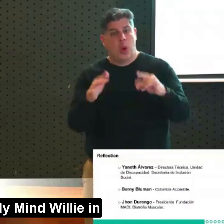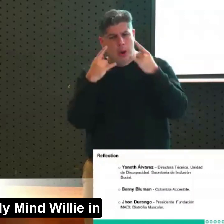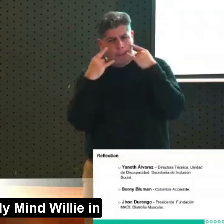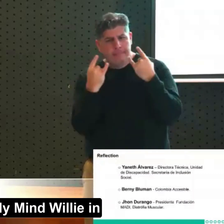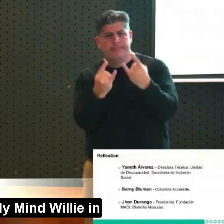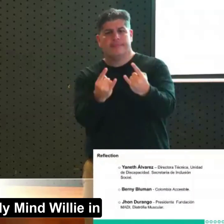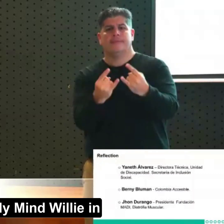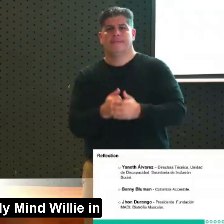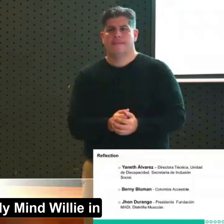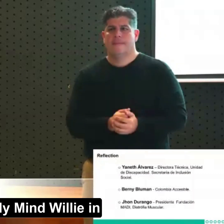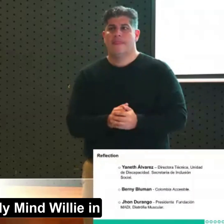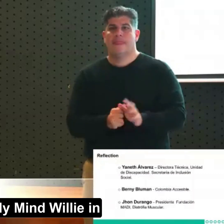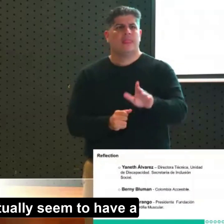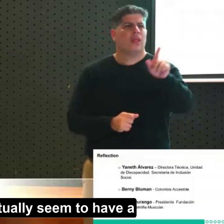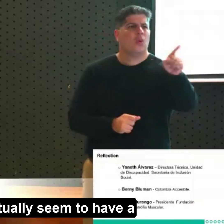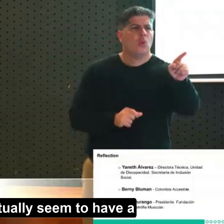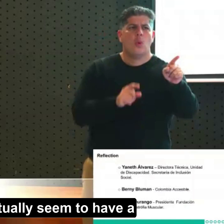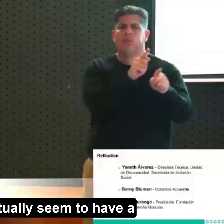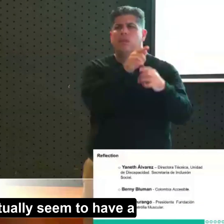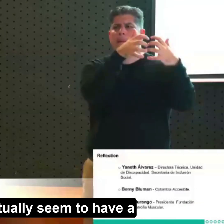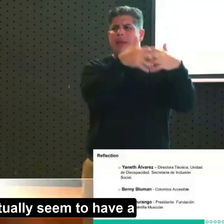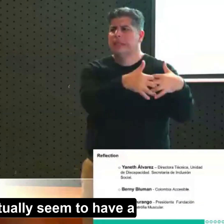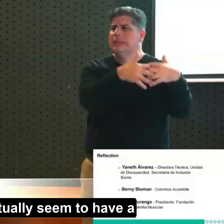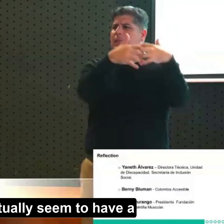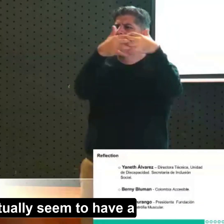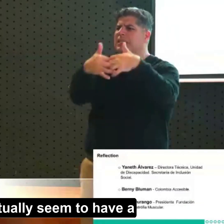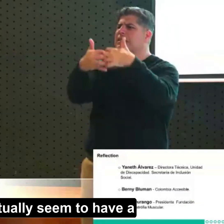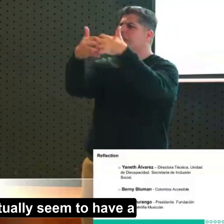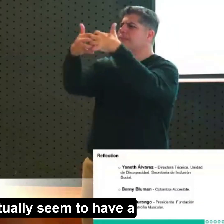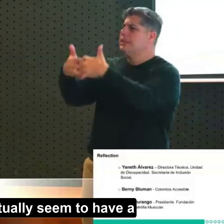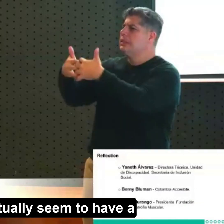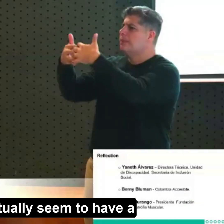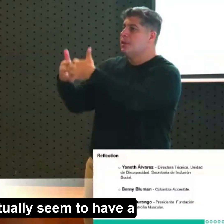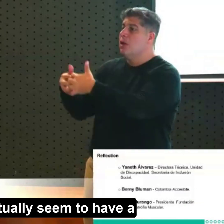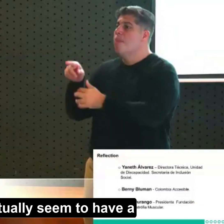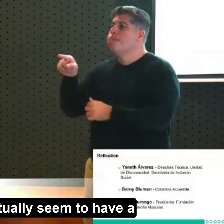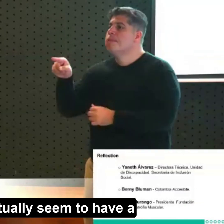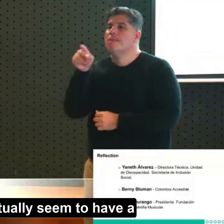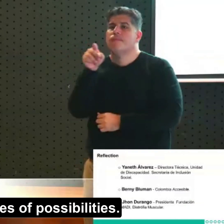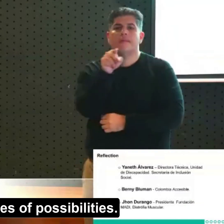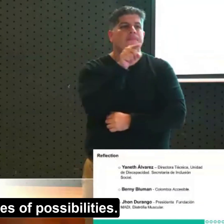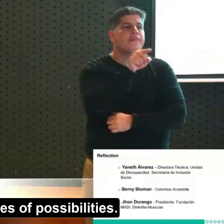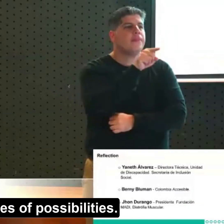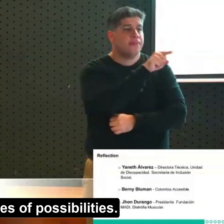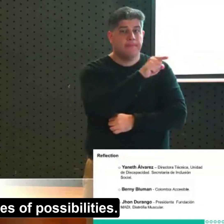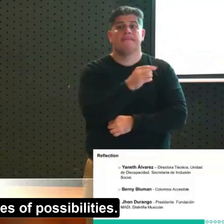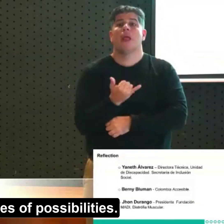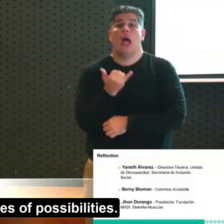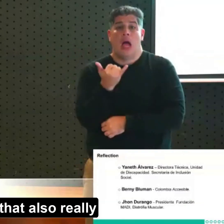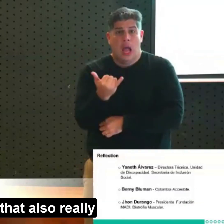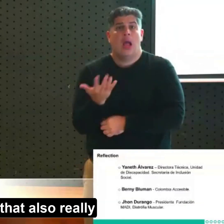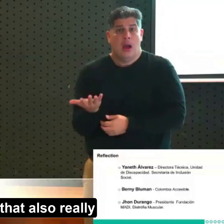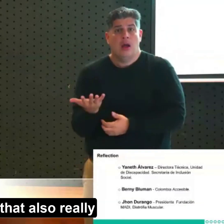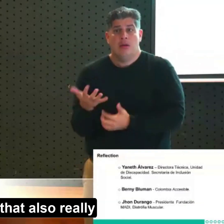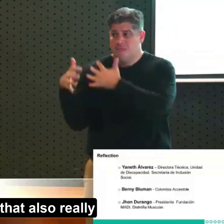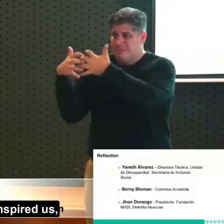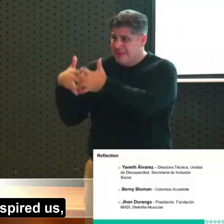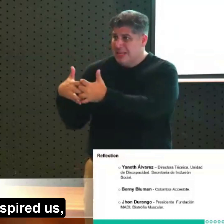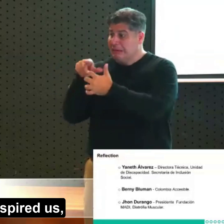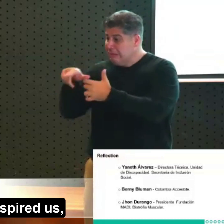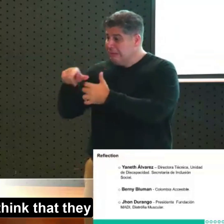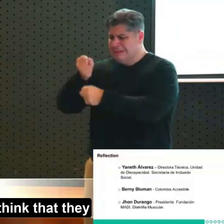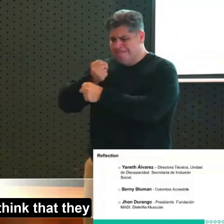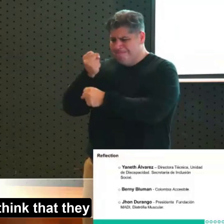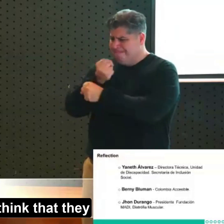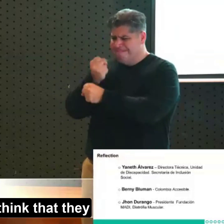Uba, Bambad, Willie, Columbia Accessible, to have a whole series of possibilities. I think that also really